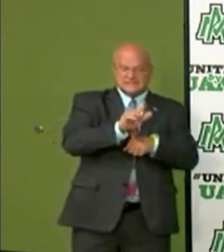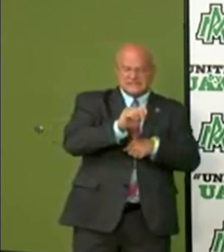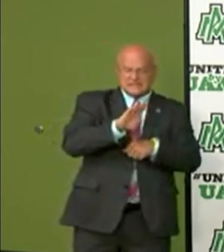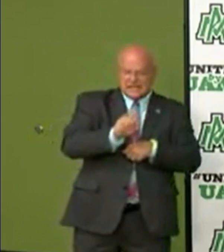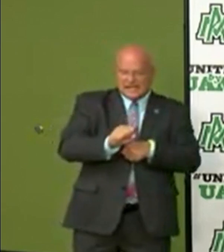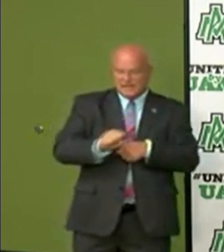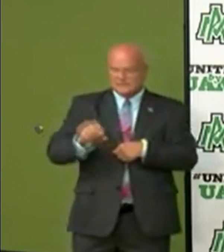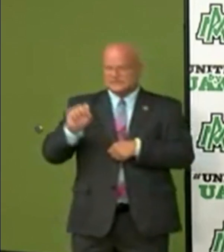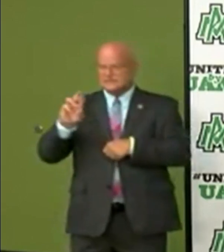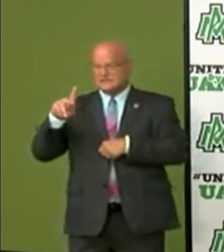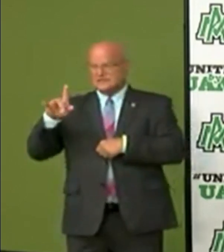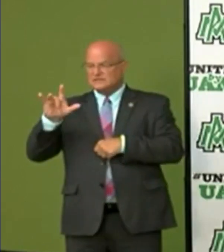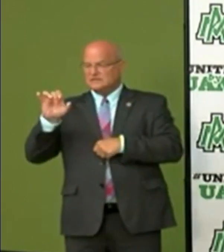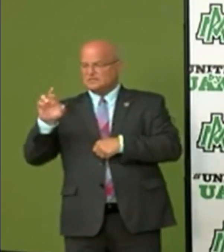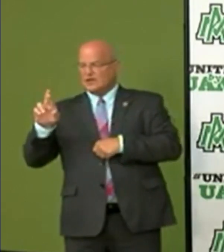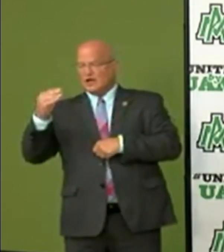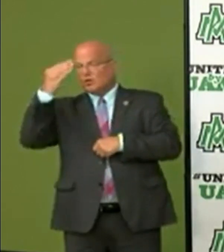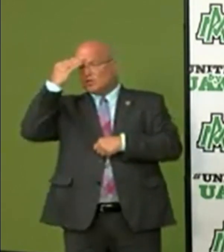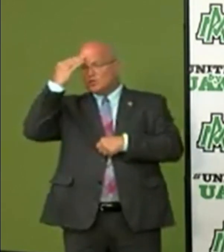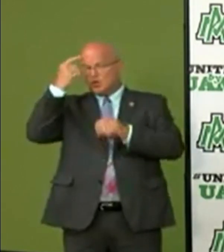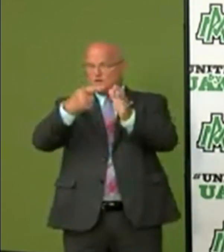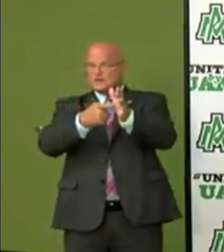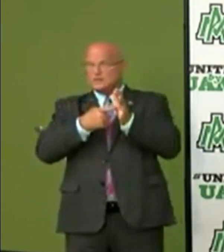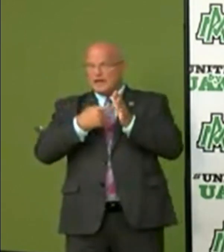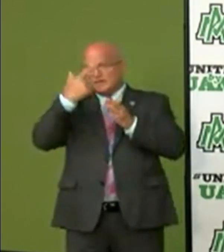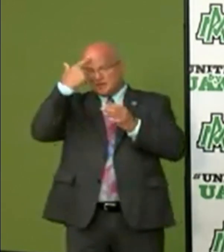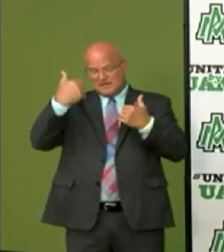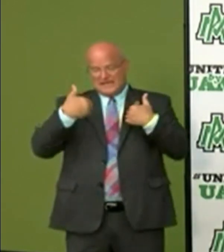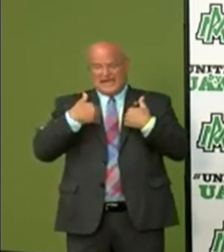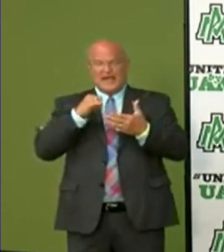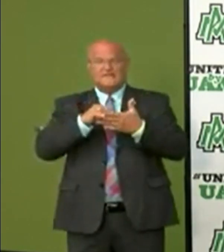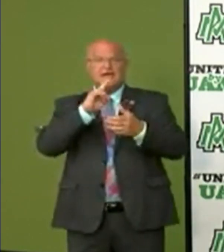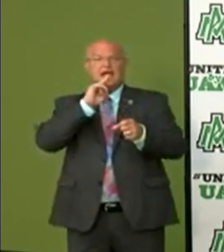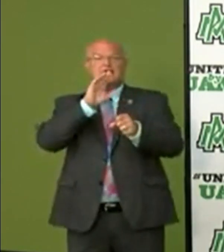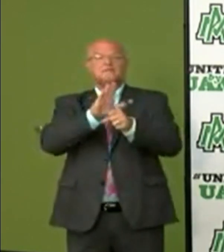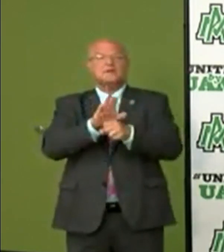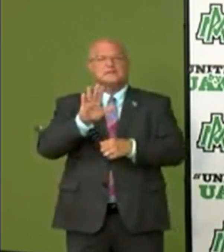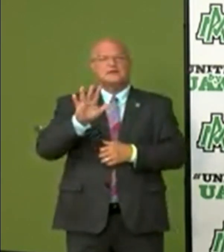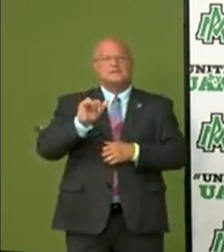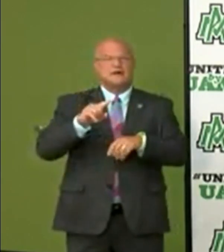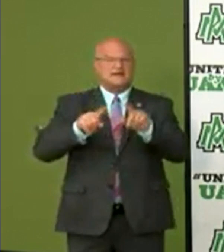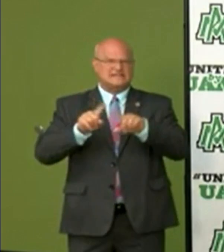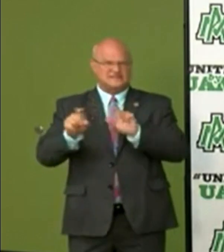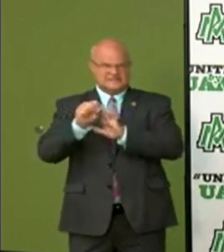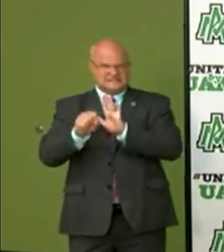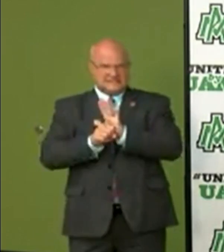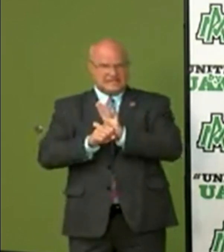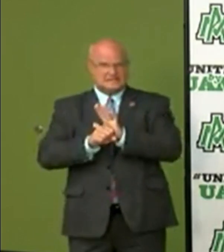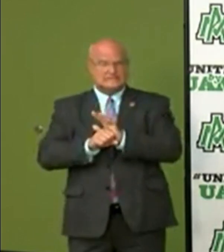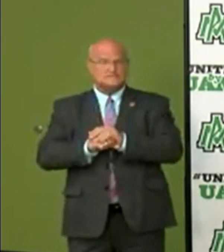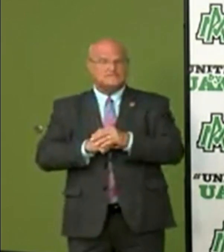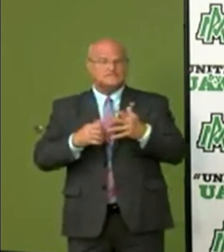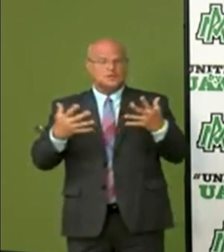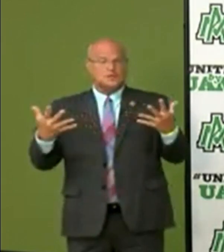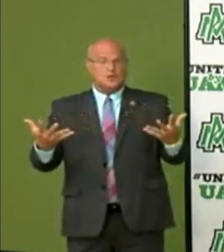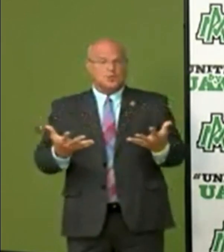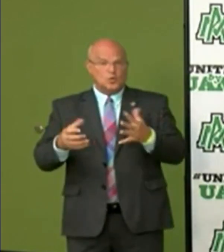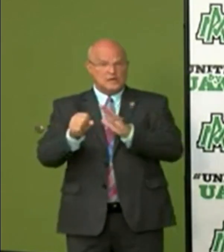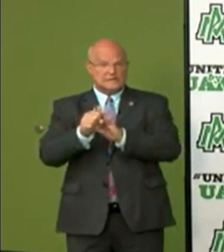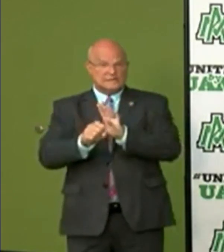know what the demand will be, because they've got that commitment by various states. In terms of what